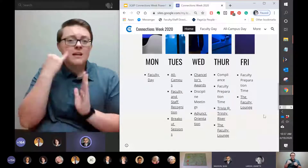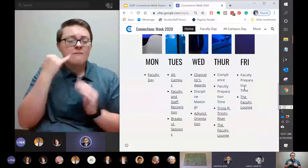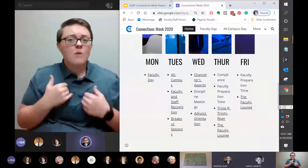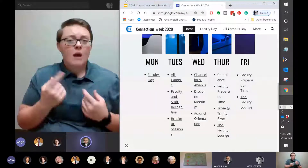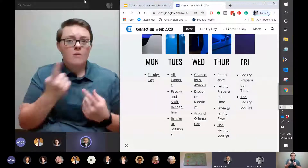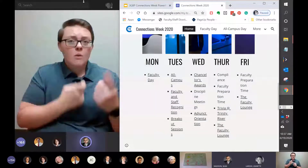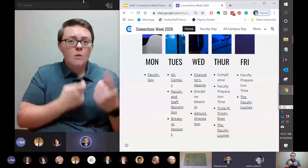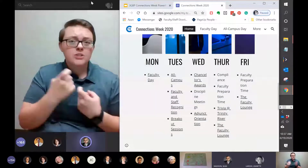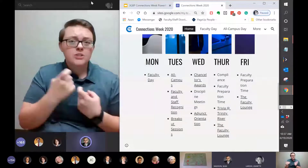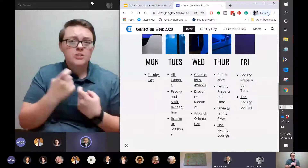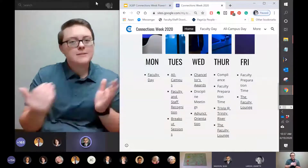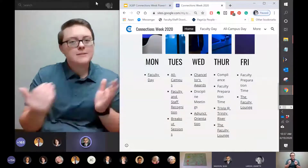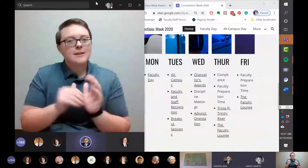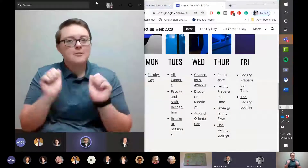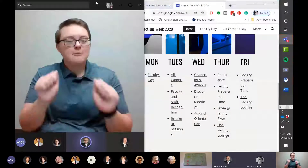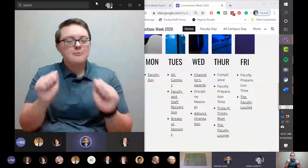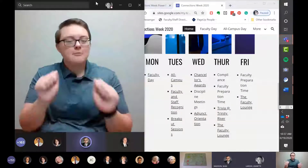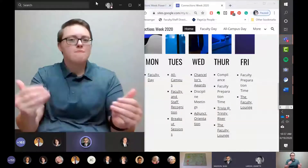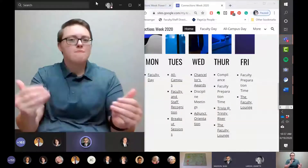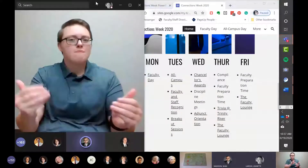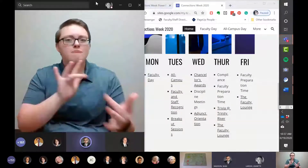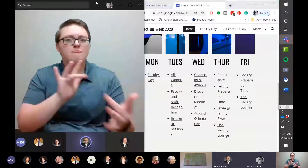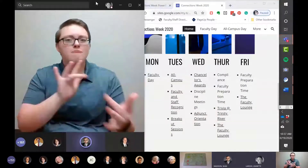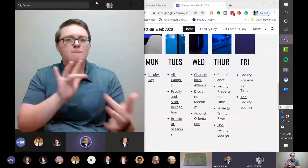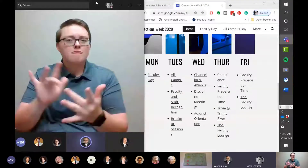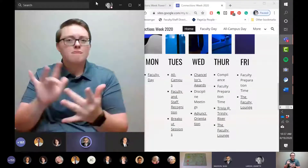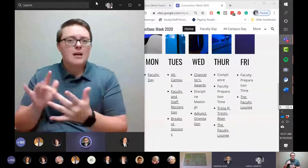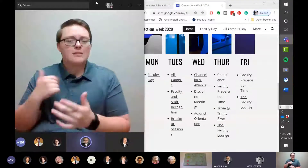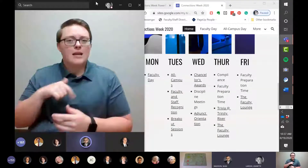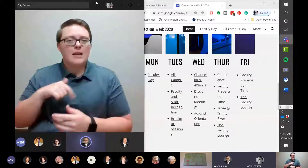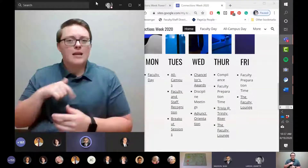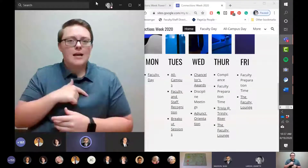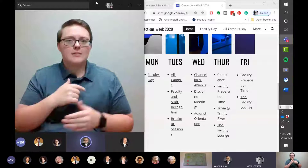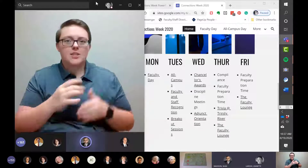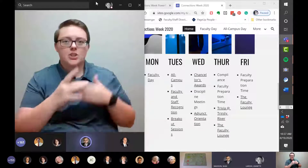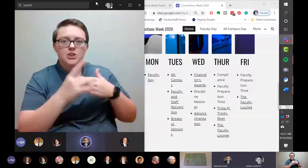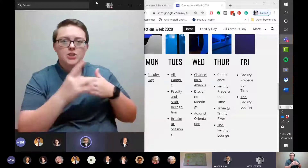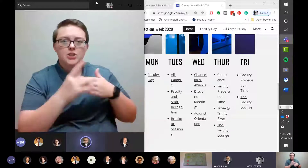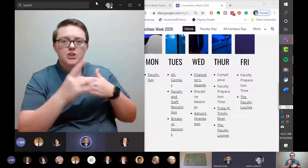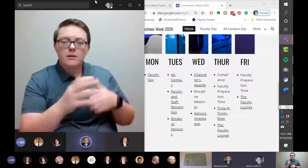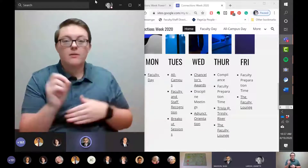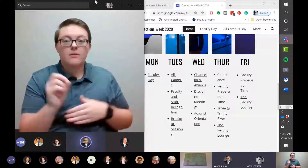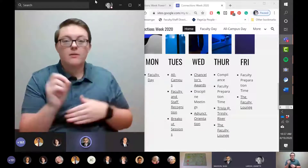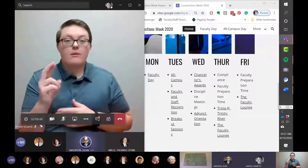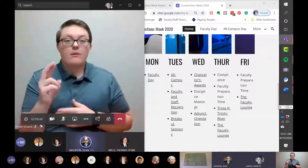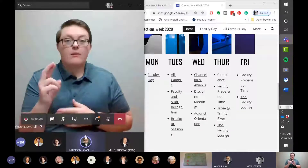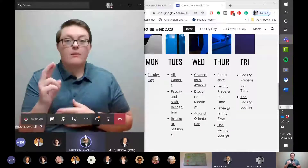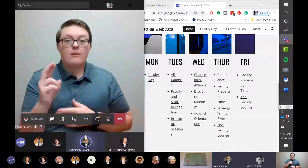means, feel free to shoot them to the champions or send them our way. Take care.